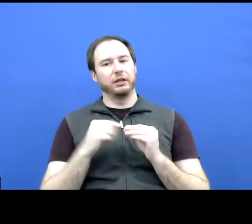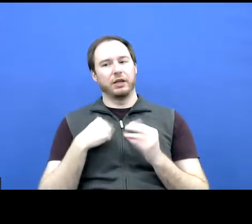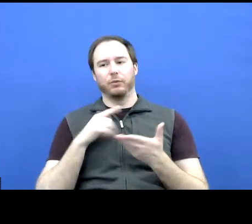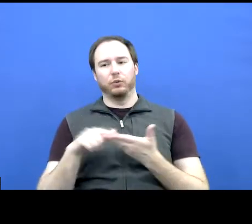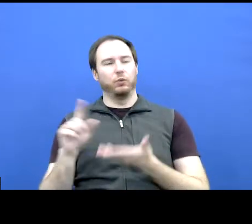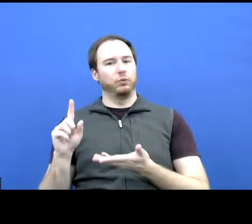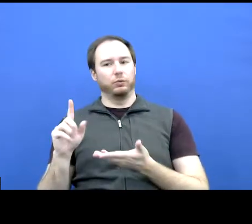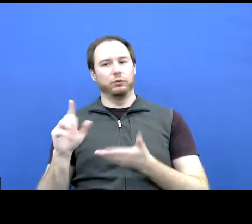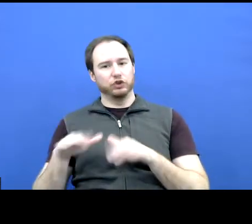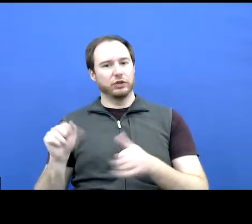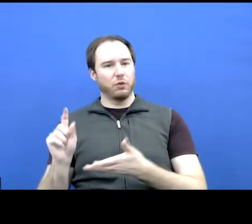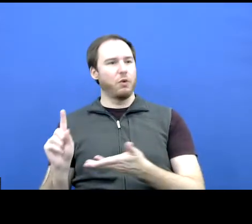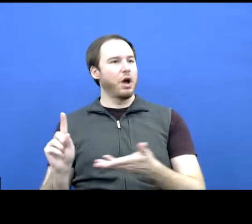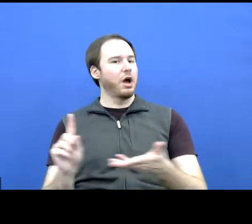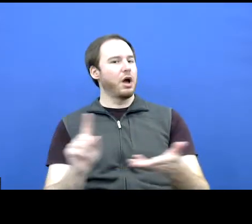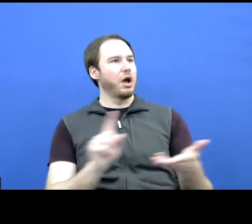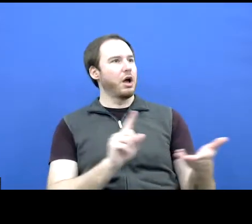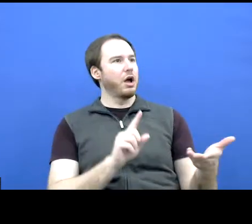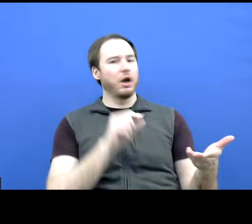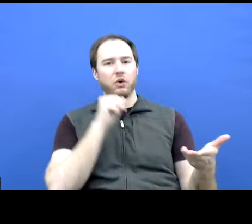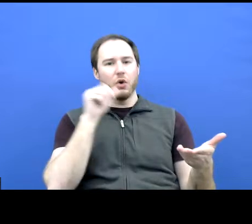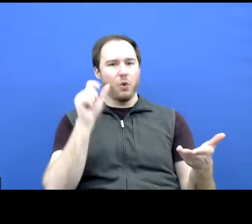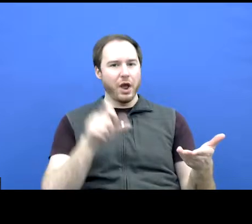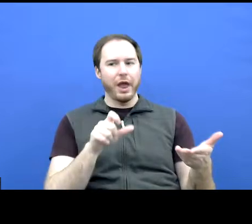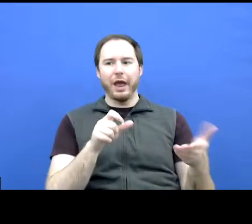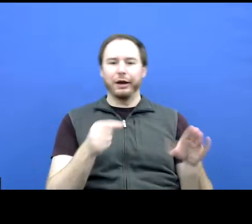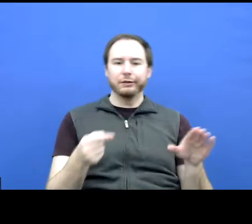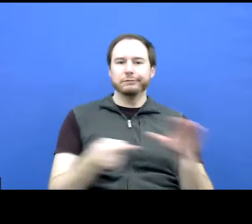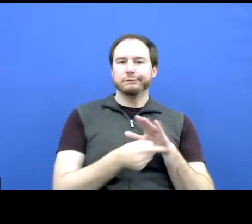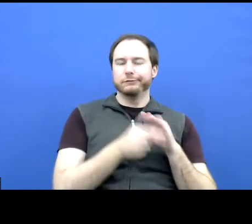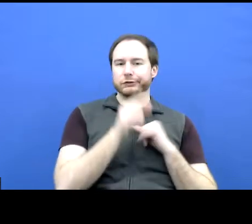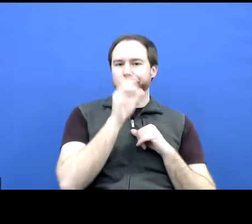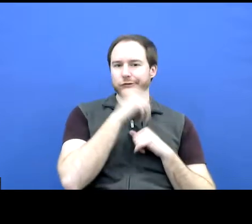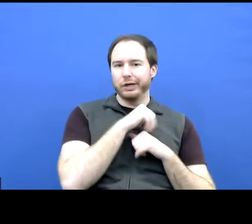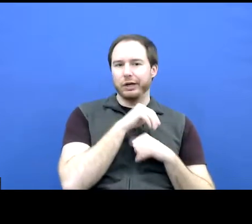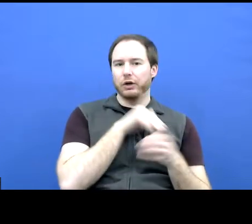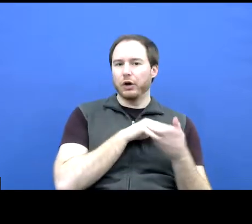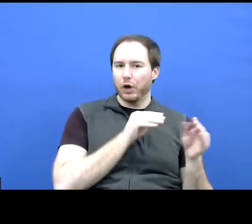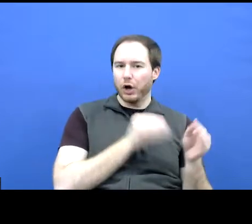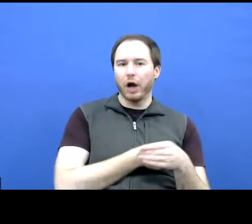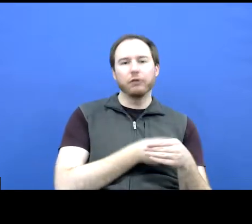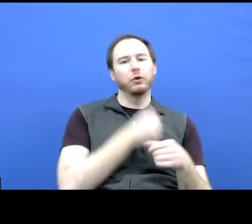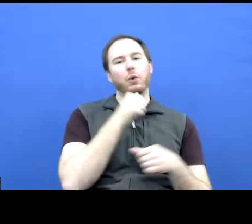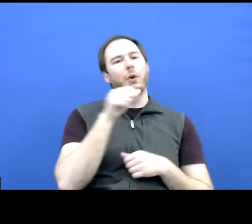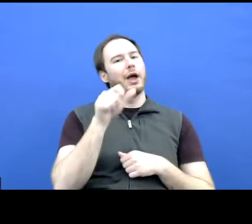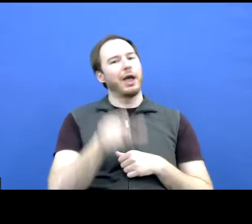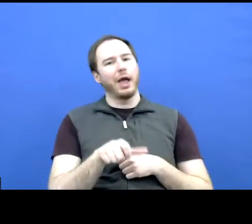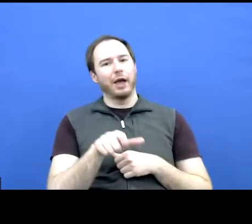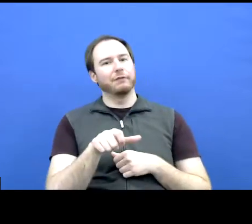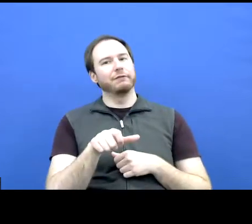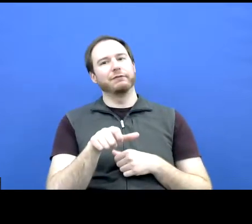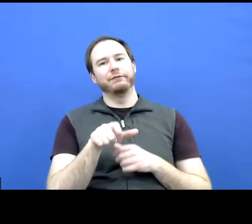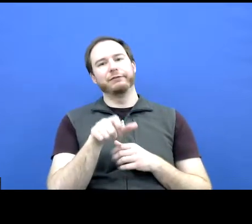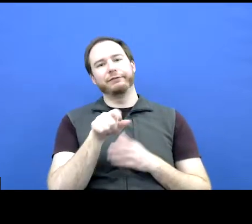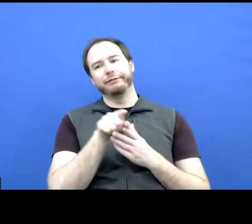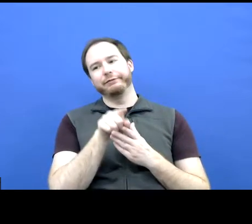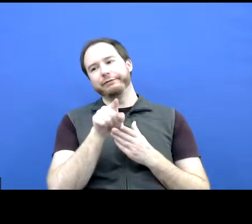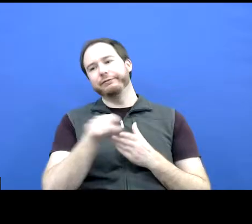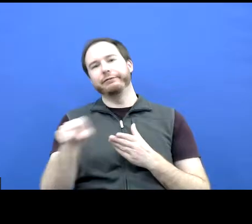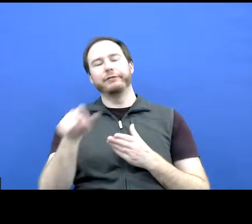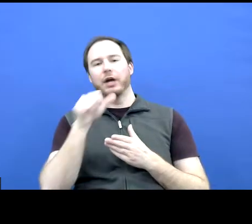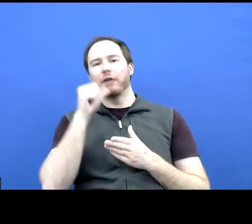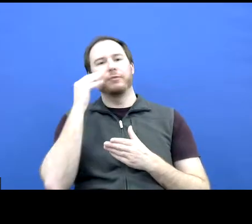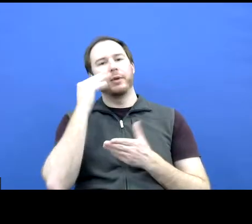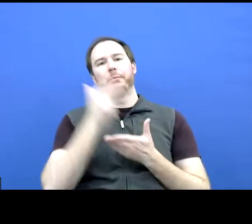the children over. They don't have to go to a strange doctor's office. They don't have to cross a unfamiliar parking